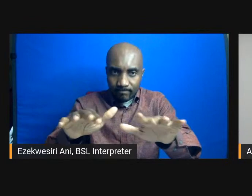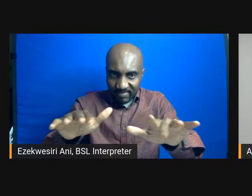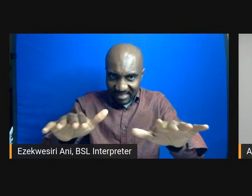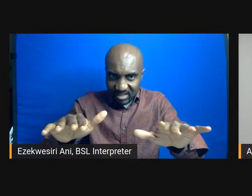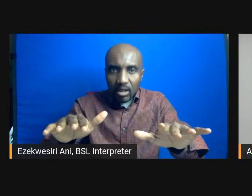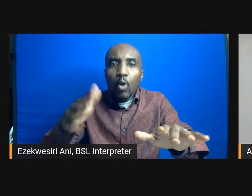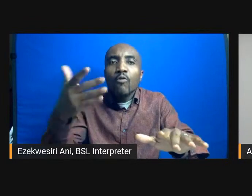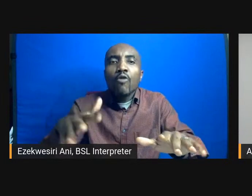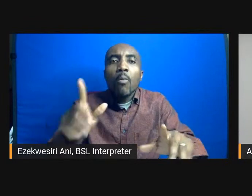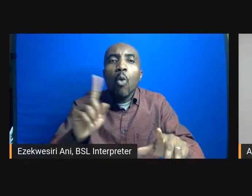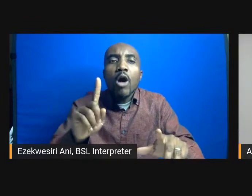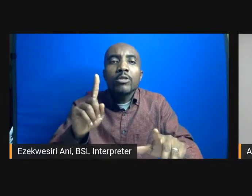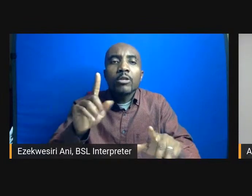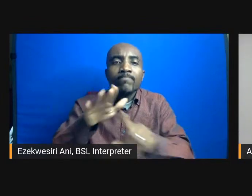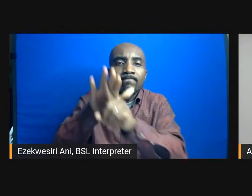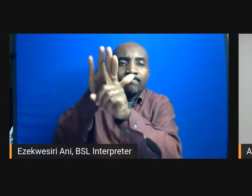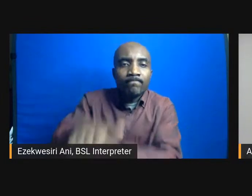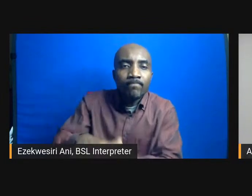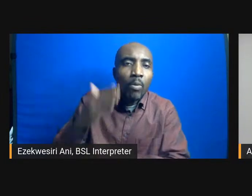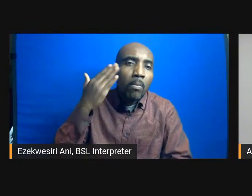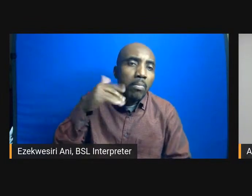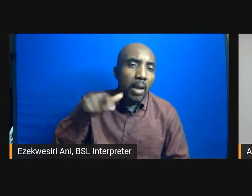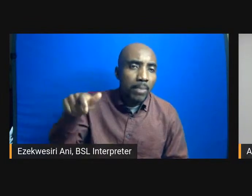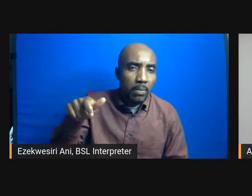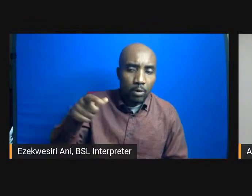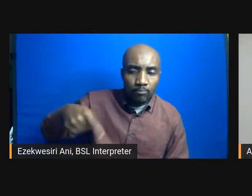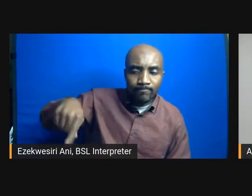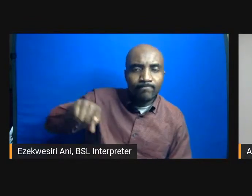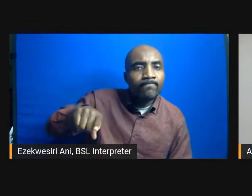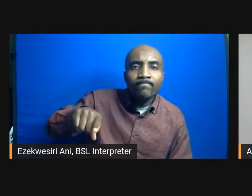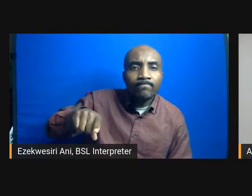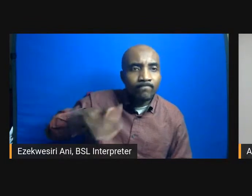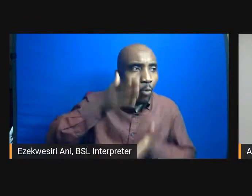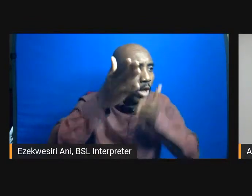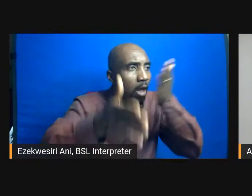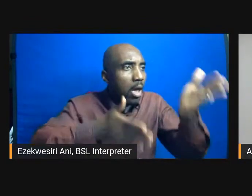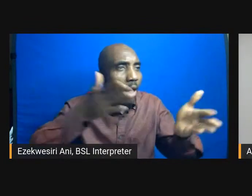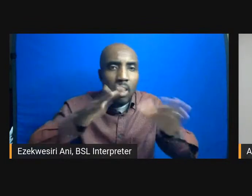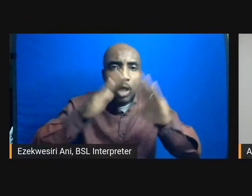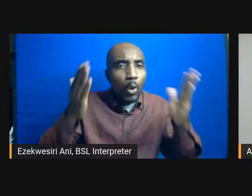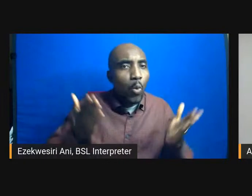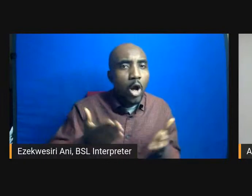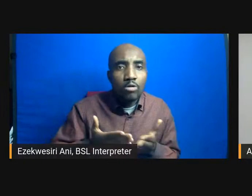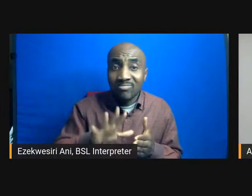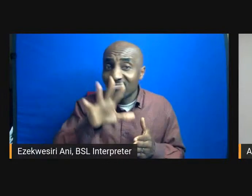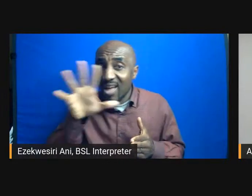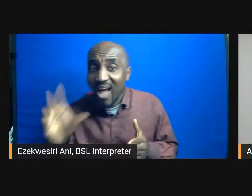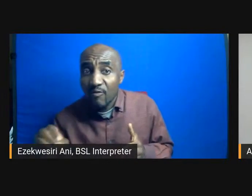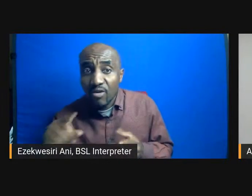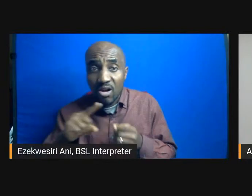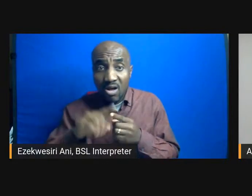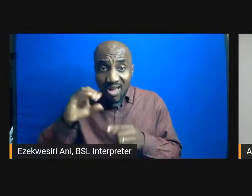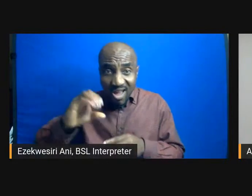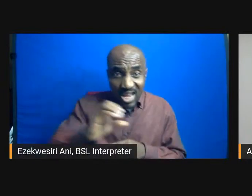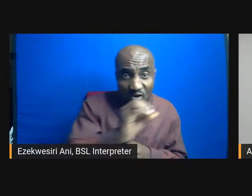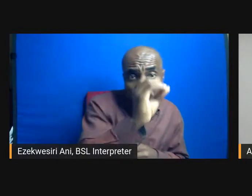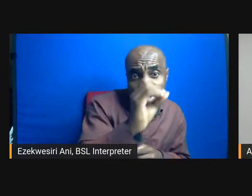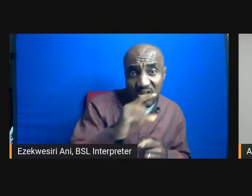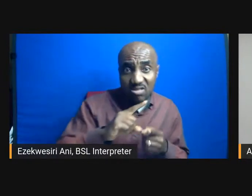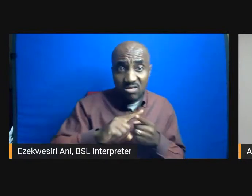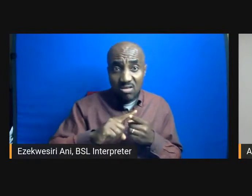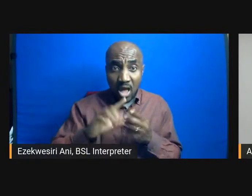on exploitation of Black people wherever they were. Africa, the Caribbean,